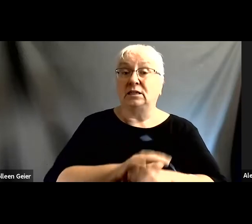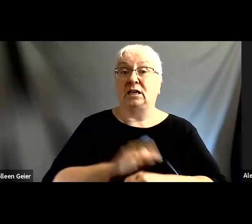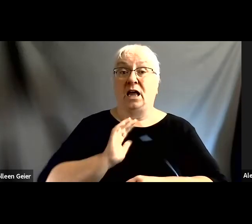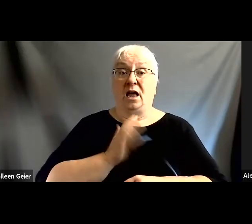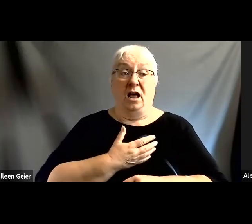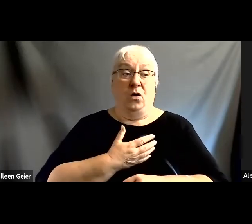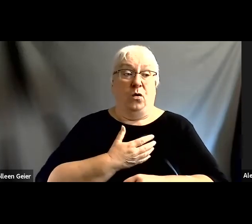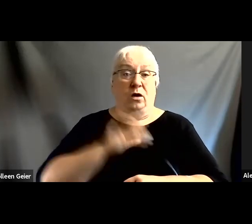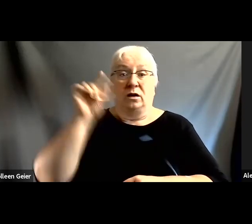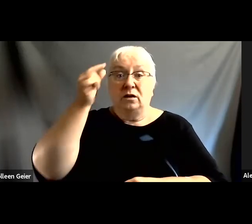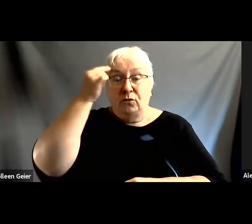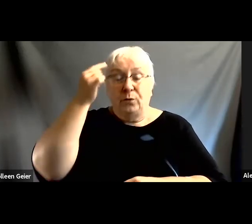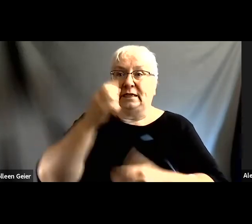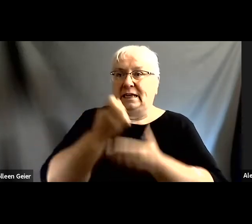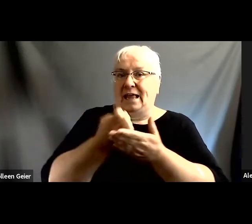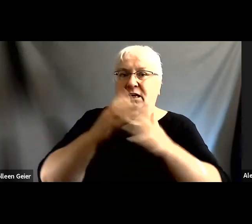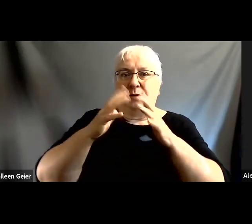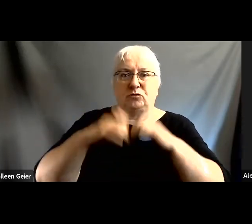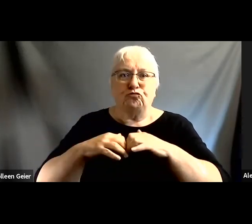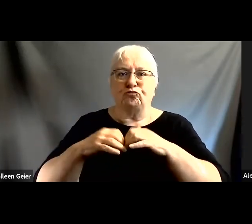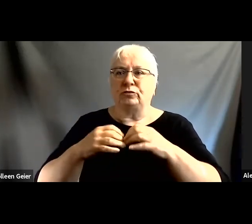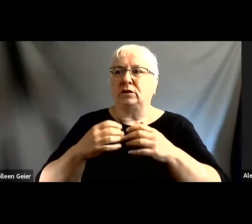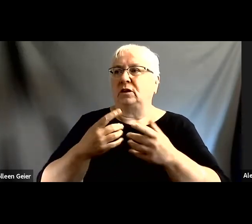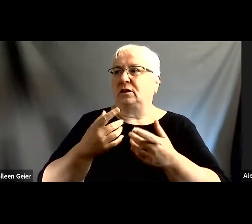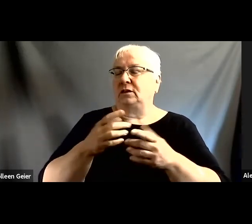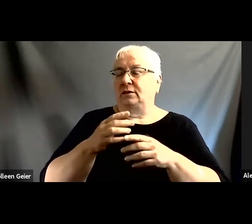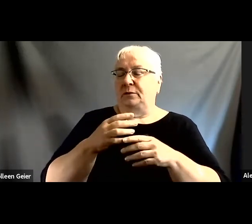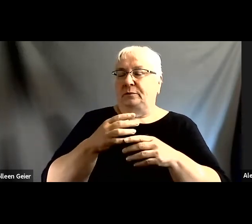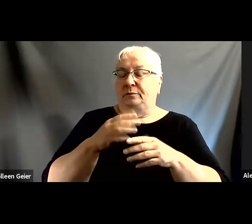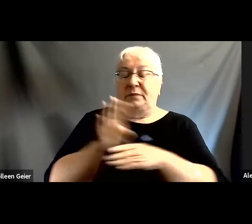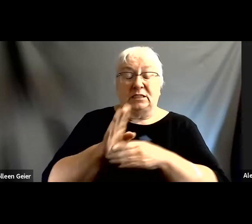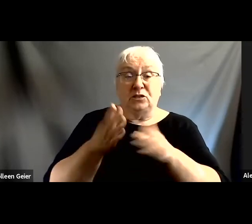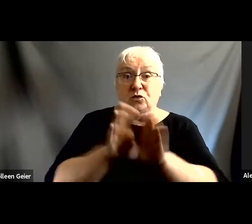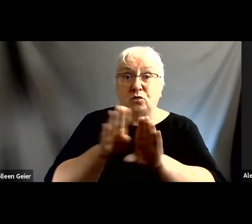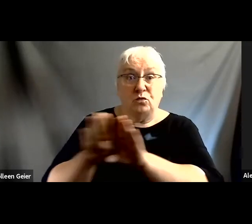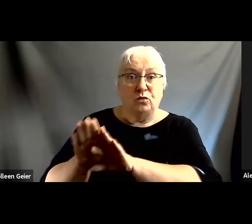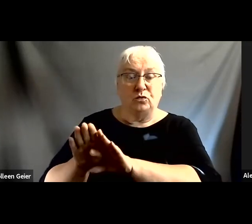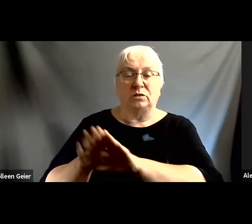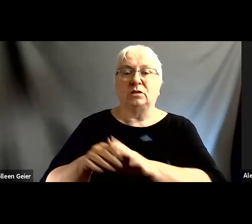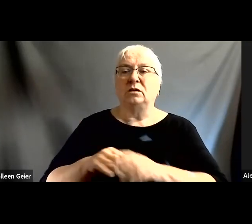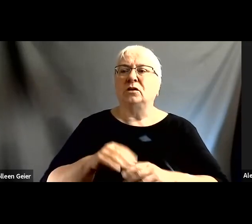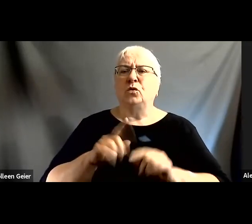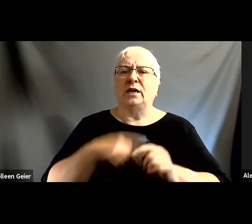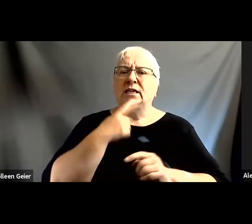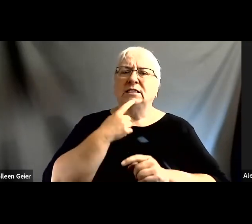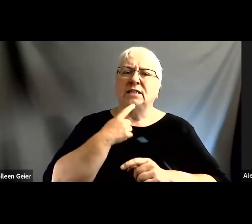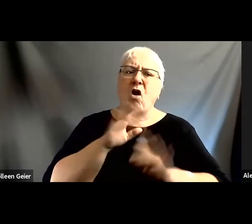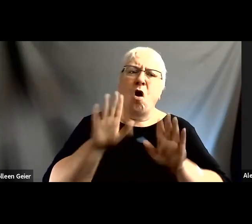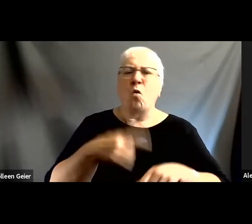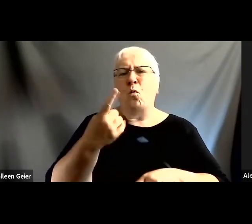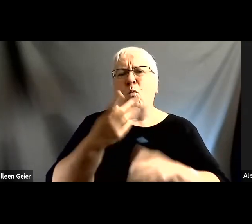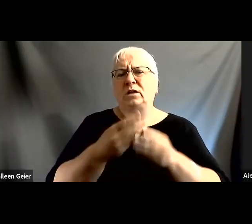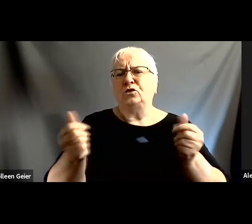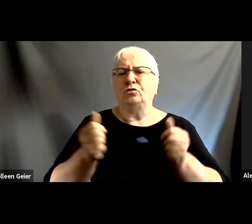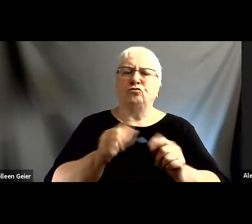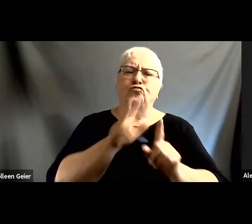very vital to remember that there is not a one-size-fits-all solution to all of the problems that we are